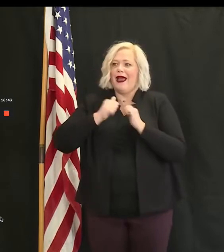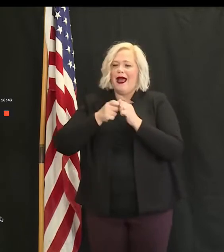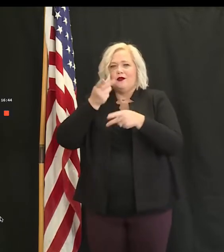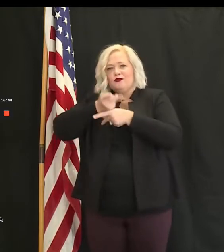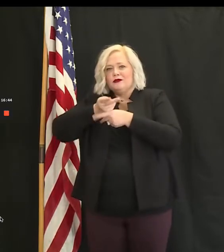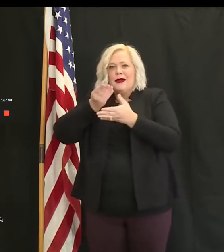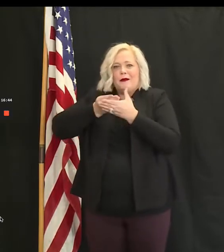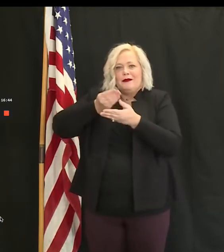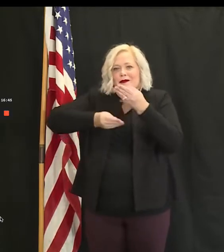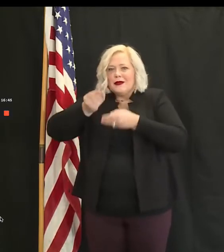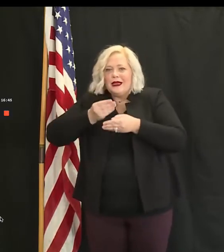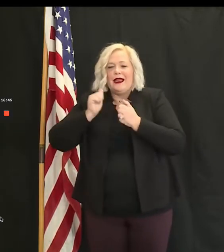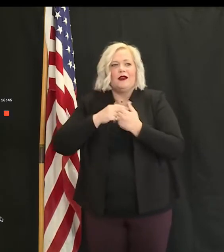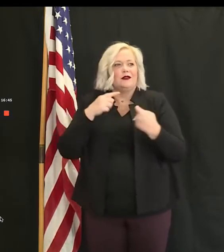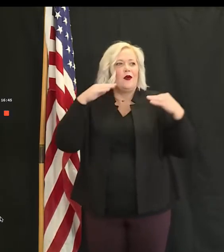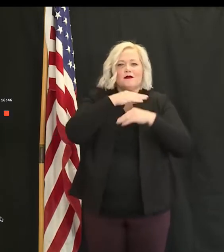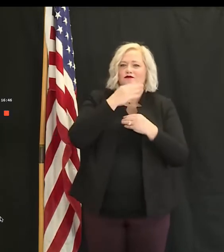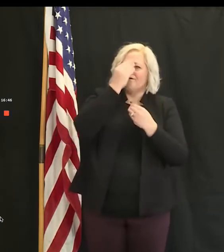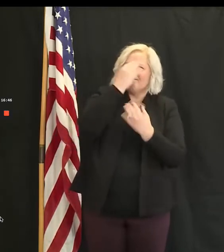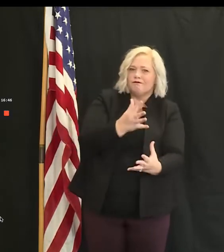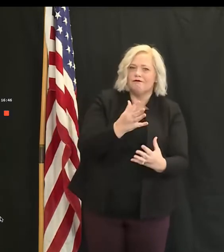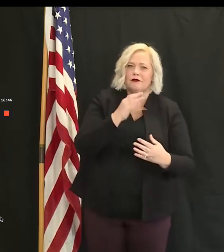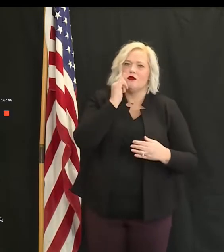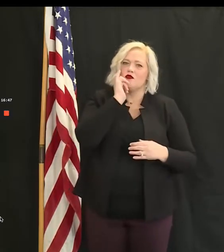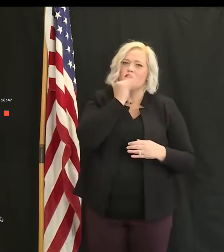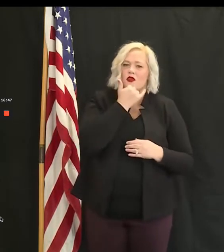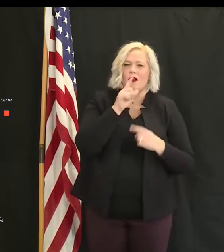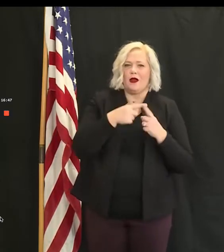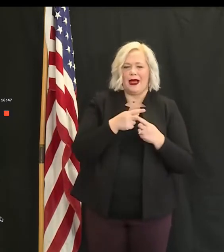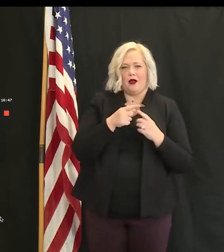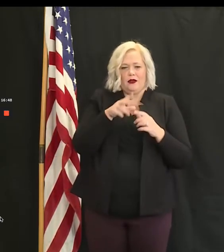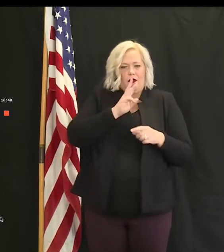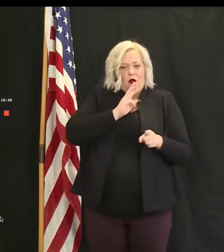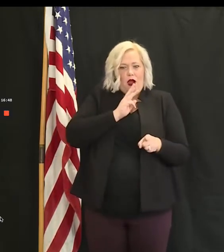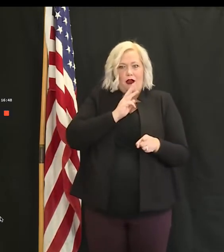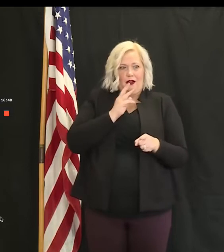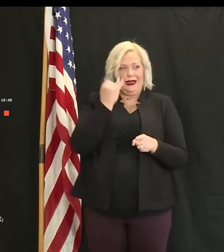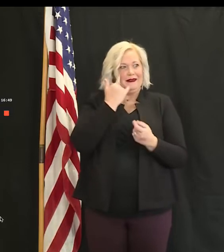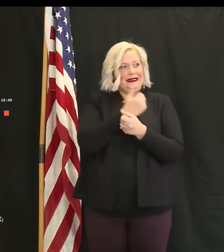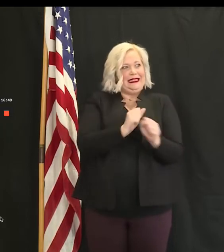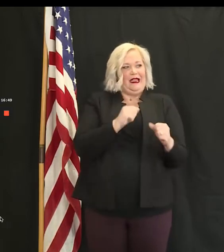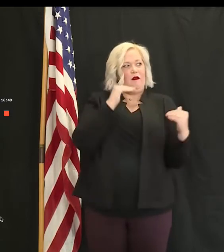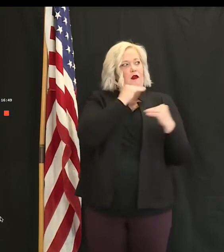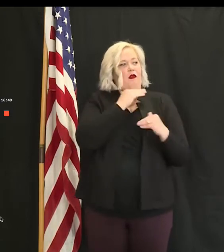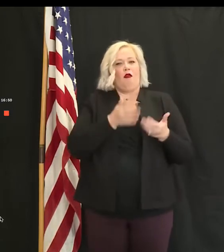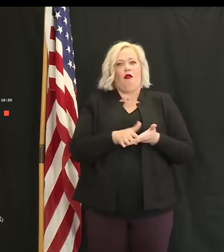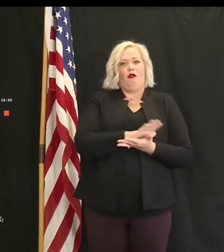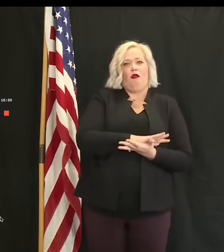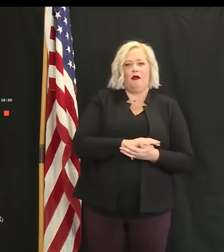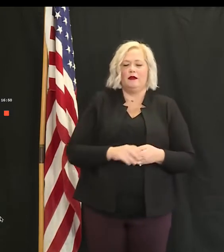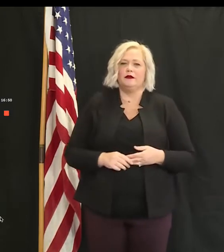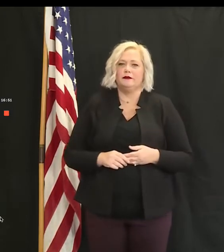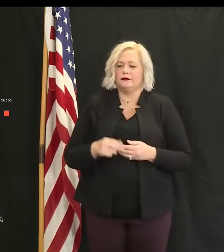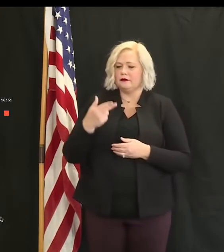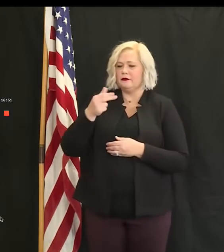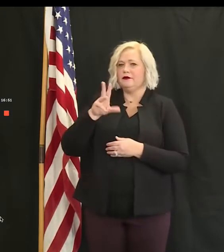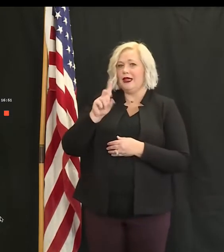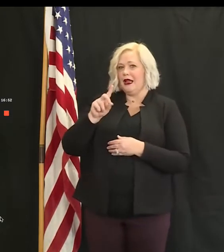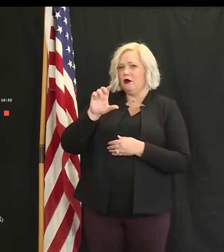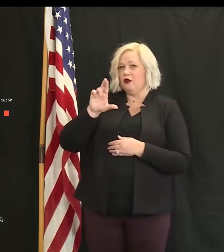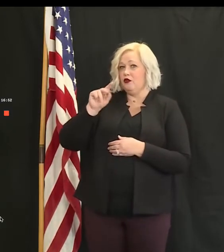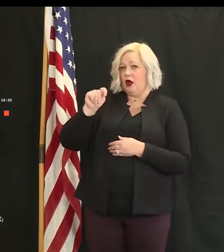well as misinformation about the quality and safety of the water, of the Flint water supply. Howard Croft,